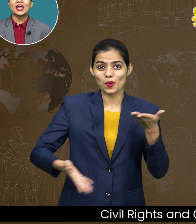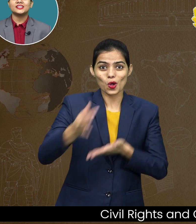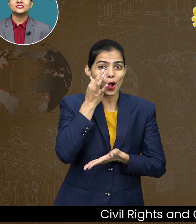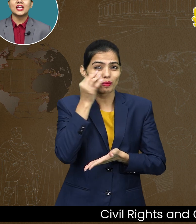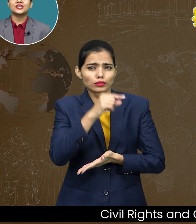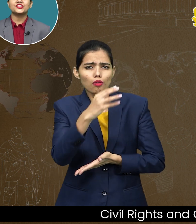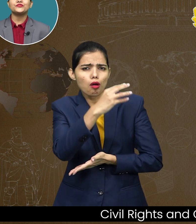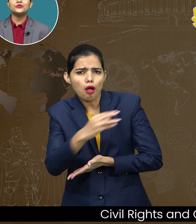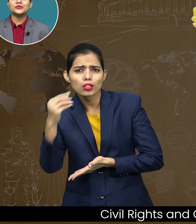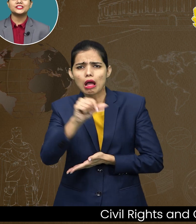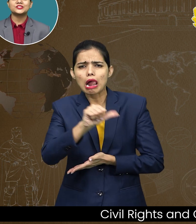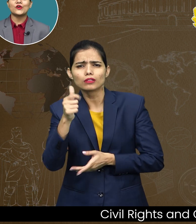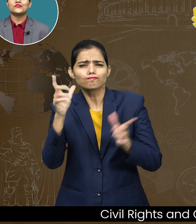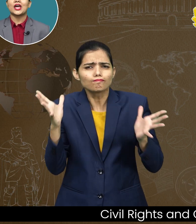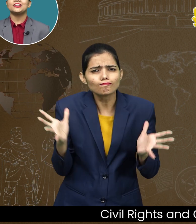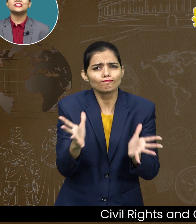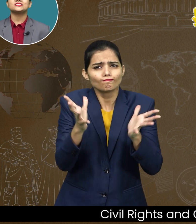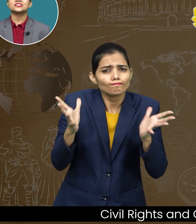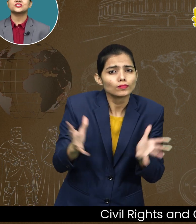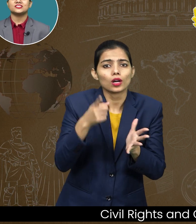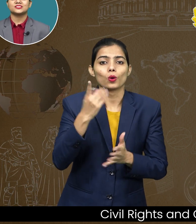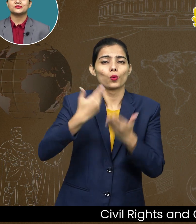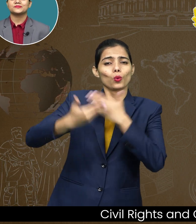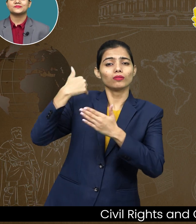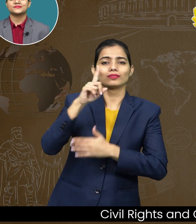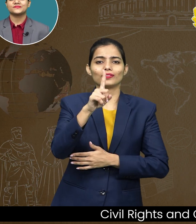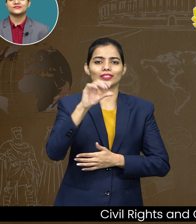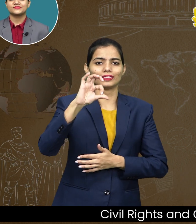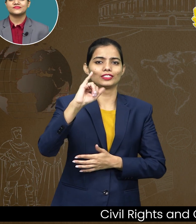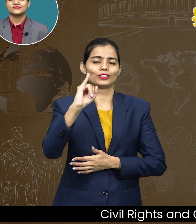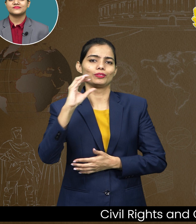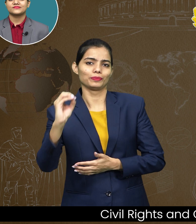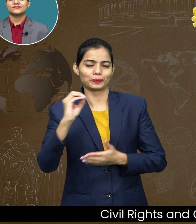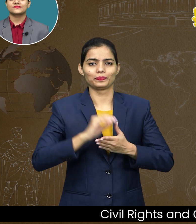Civil rights and other movements of 1960s.